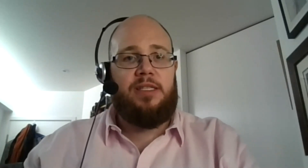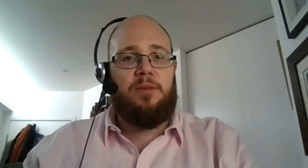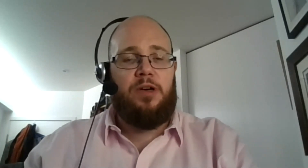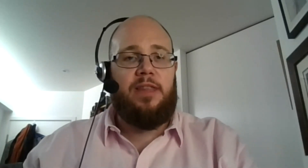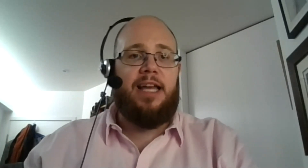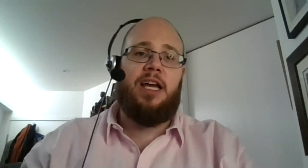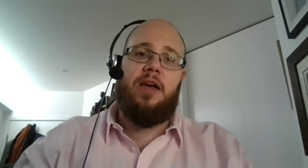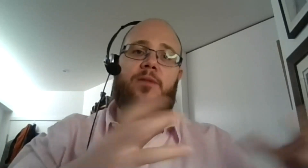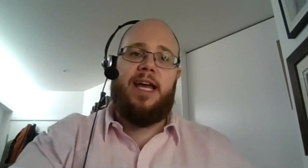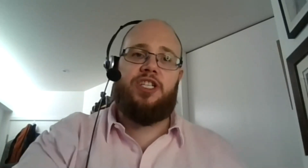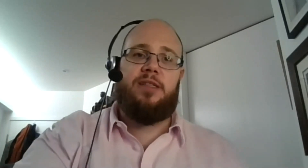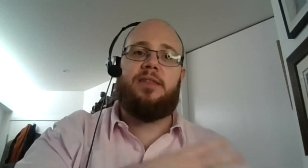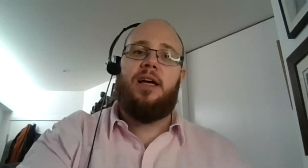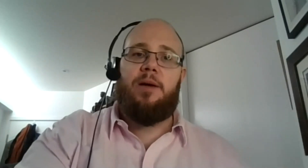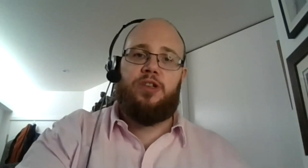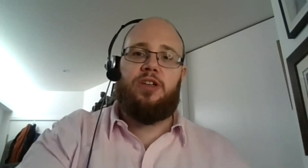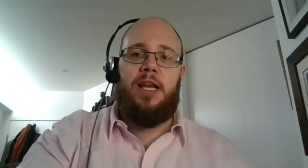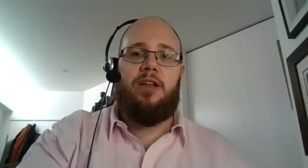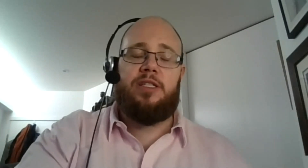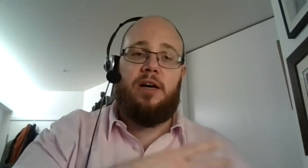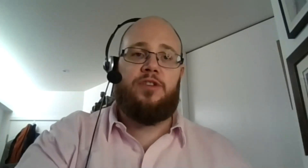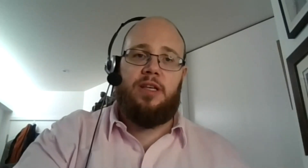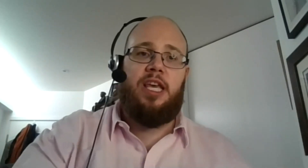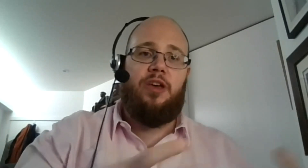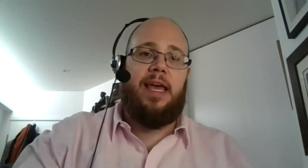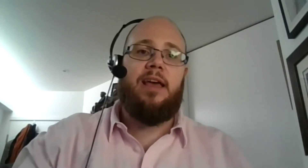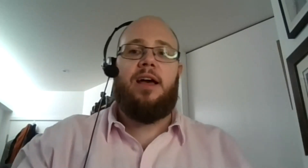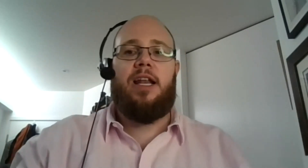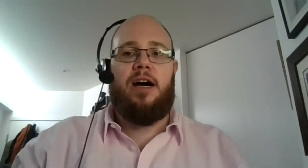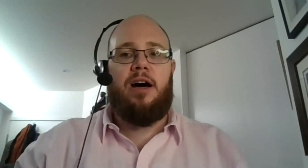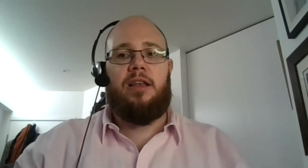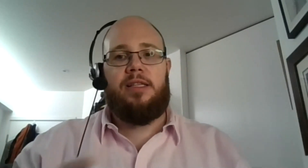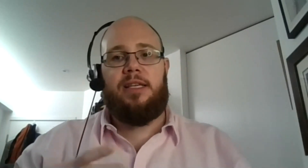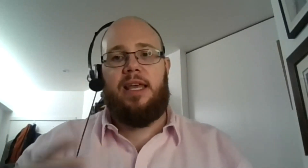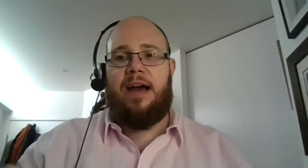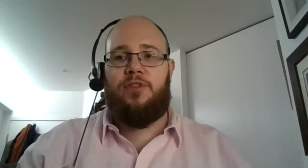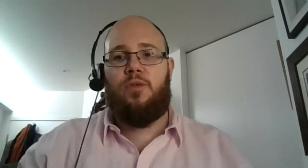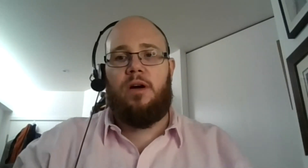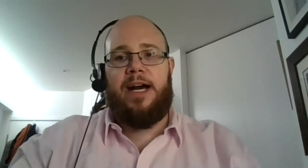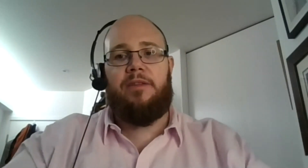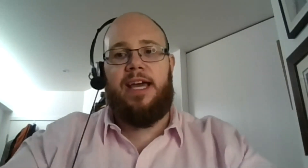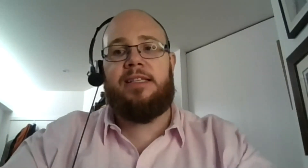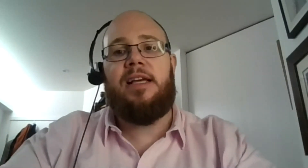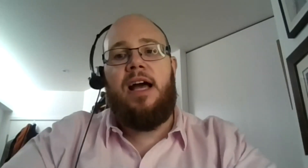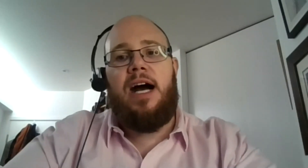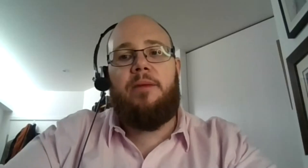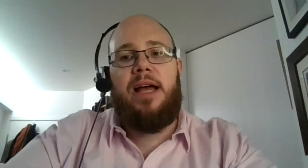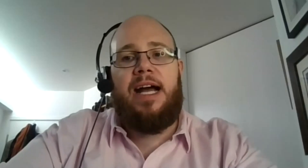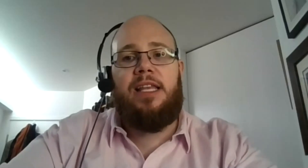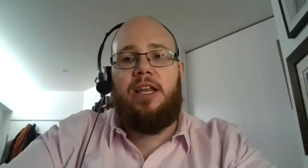are put there. The COVID patients are predominantly looked after at the QE and at Heartland. So they have thought about this. And, you know,